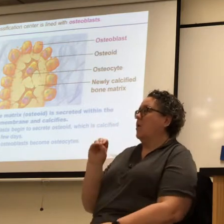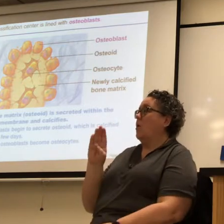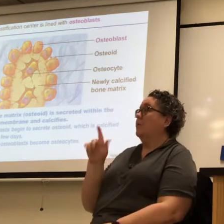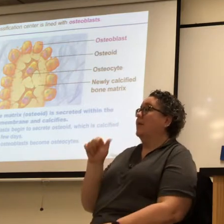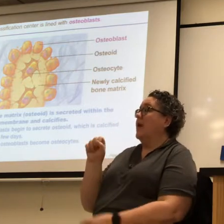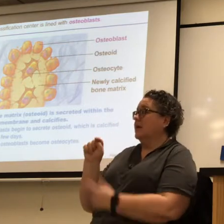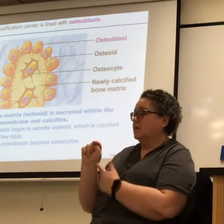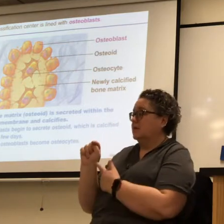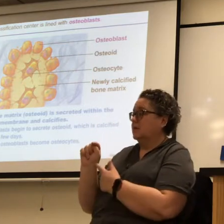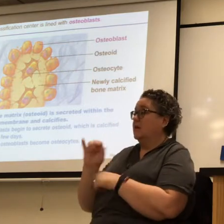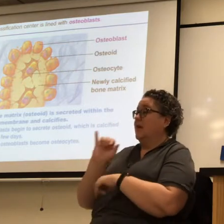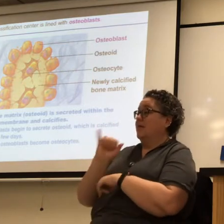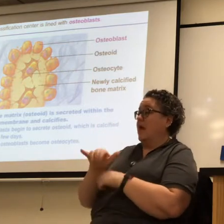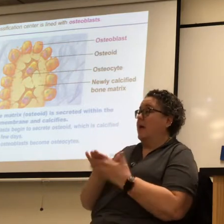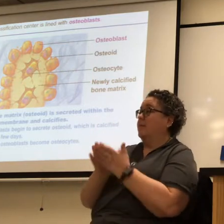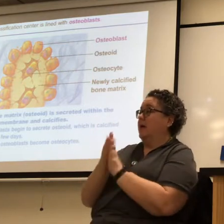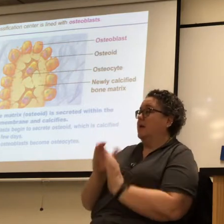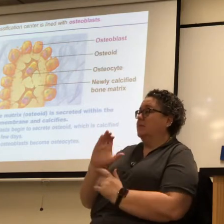Osteo calcifies.